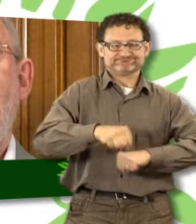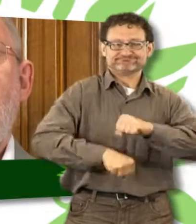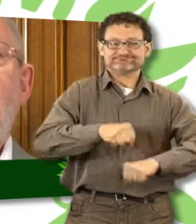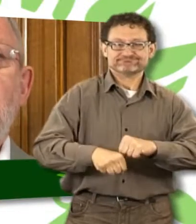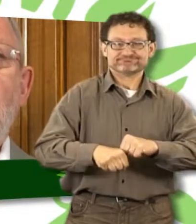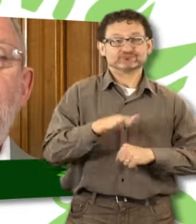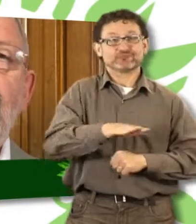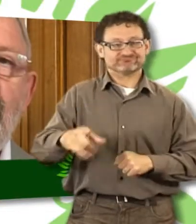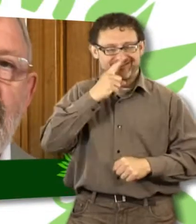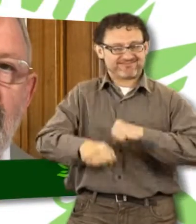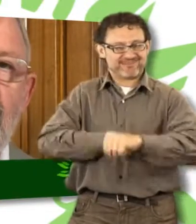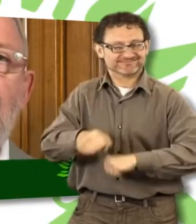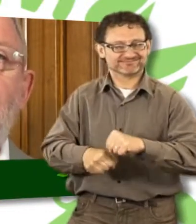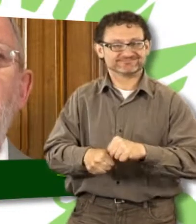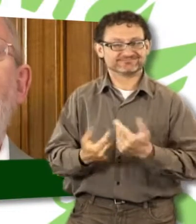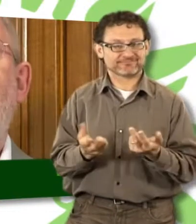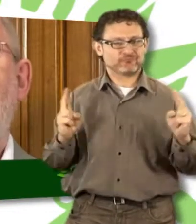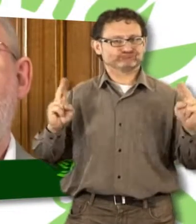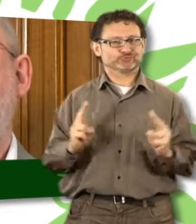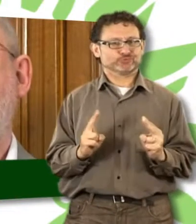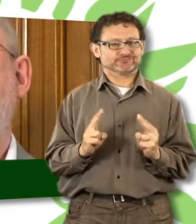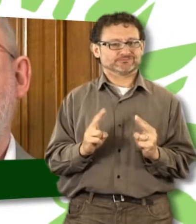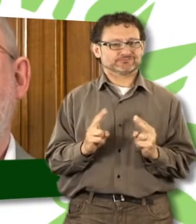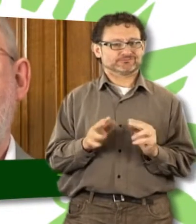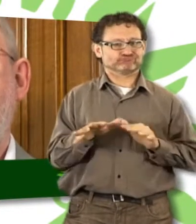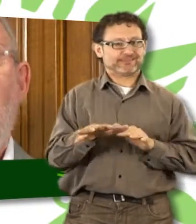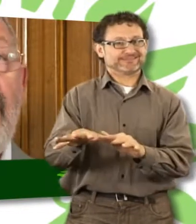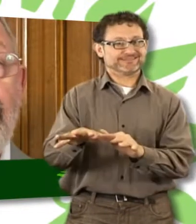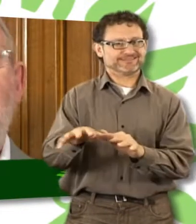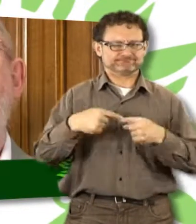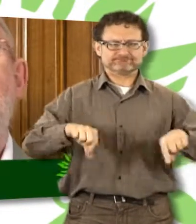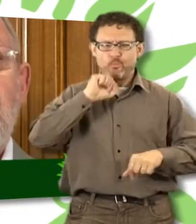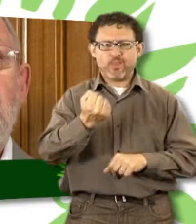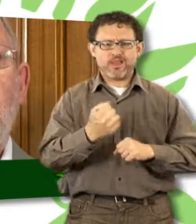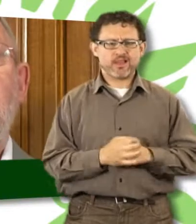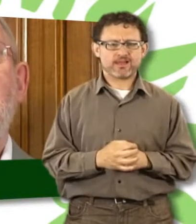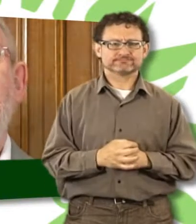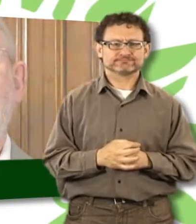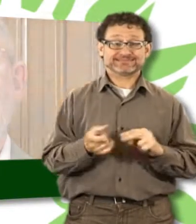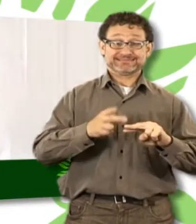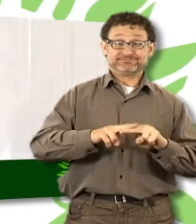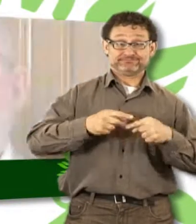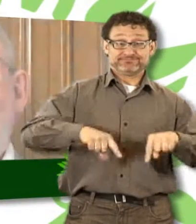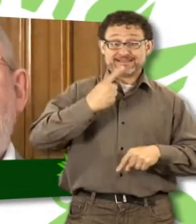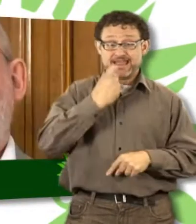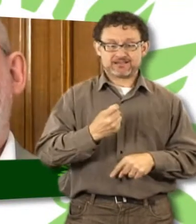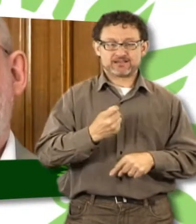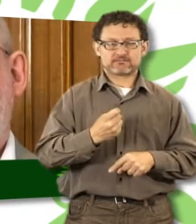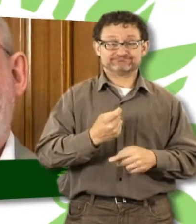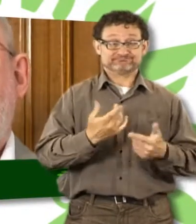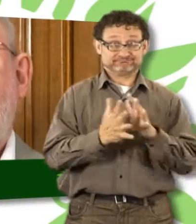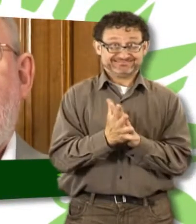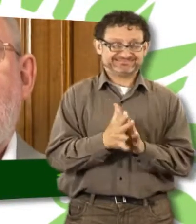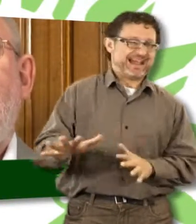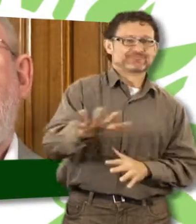together. So we will reduce the amount of traffic involved in the school run. Everybody wins if we can do that. We need to consider,